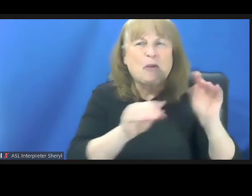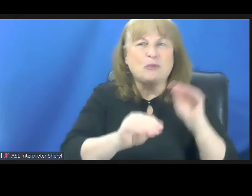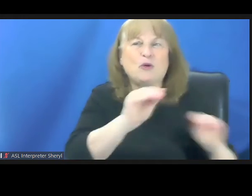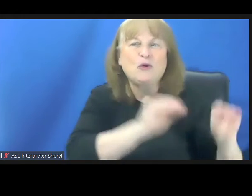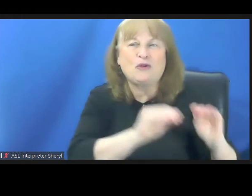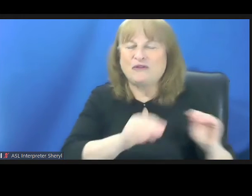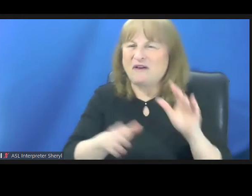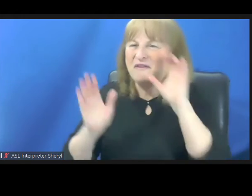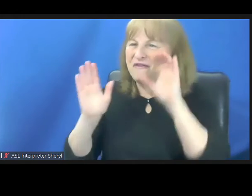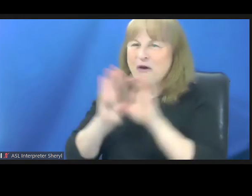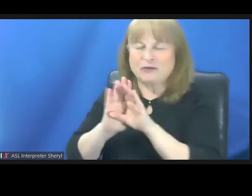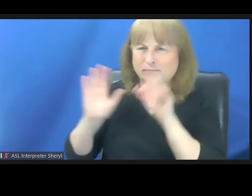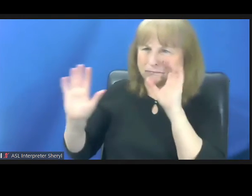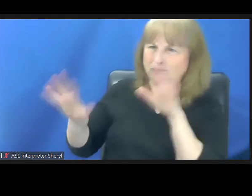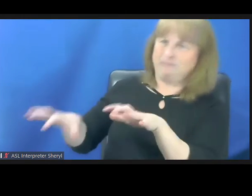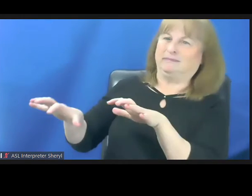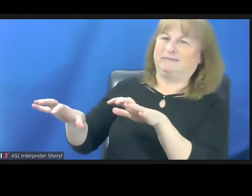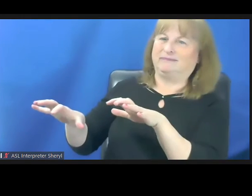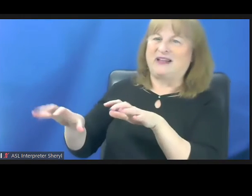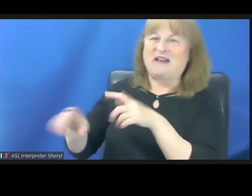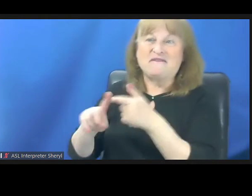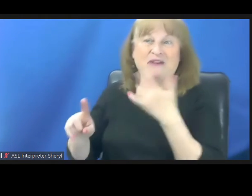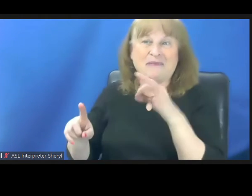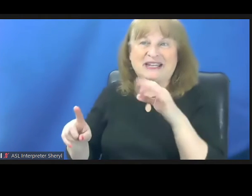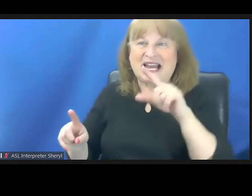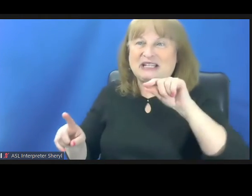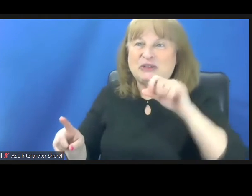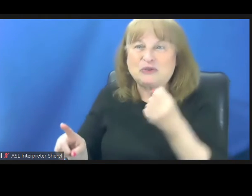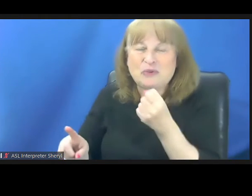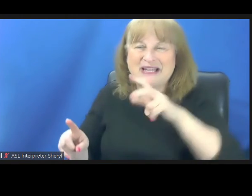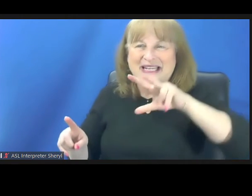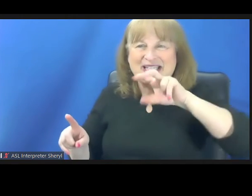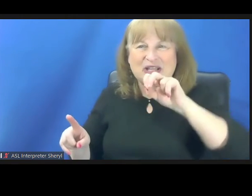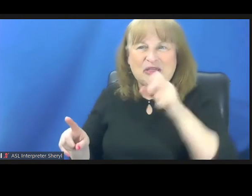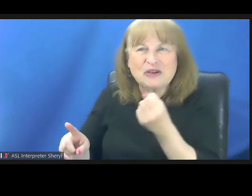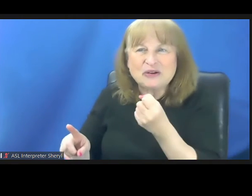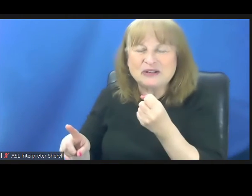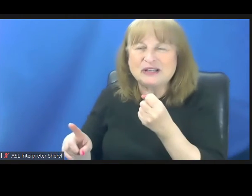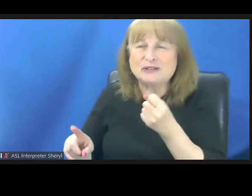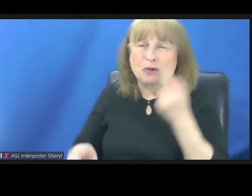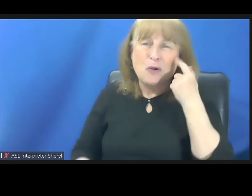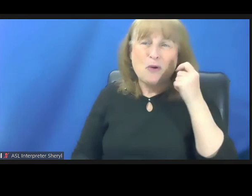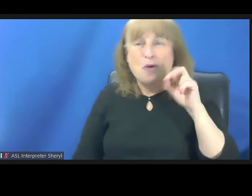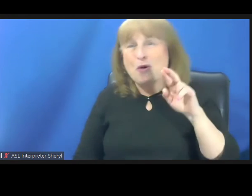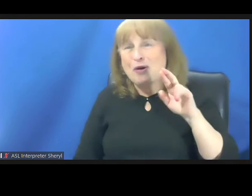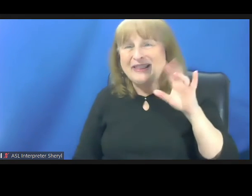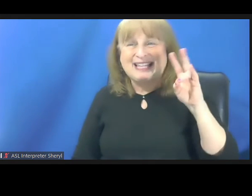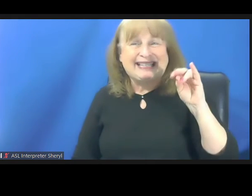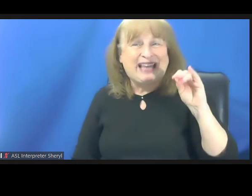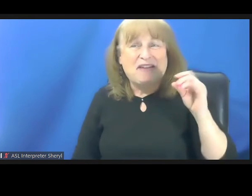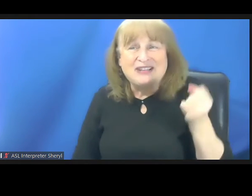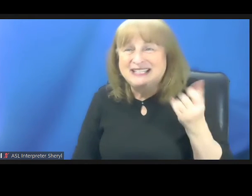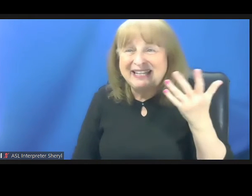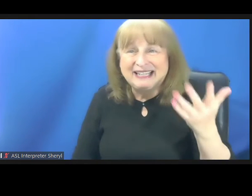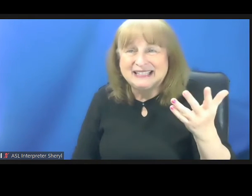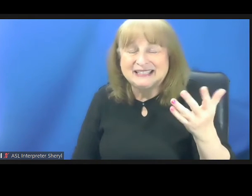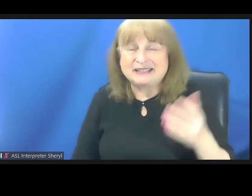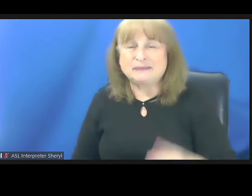film, pictures of the 1920s and 30s or the 70s. So, and then the